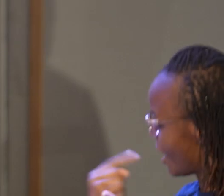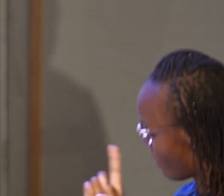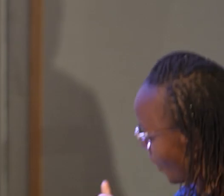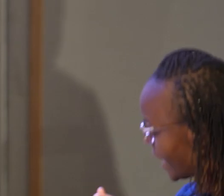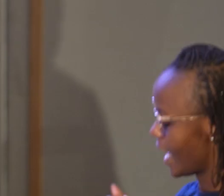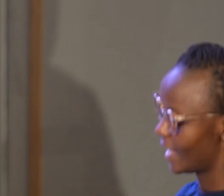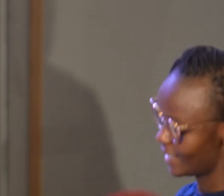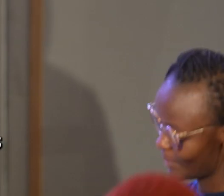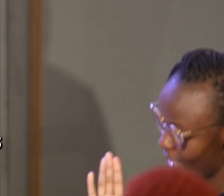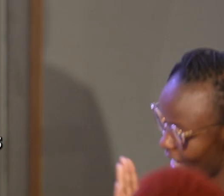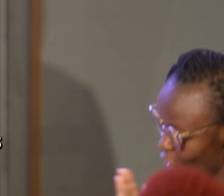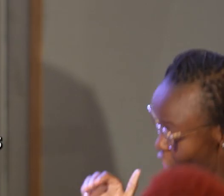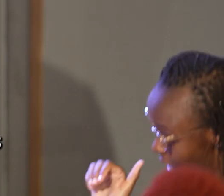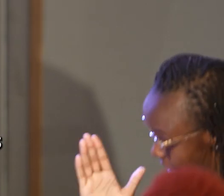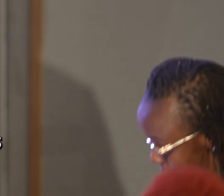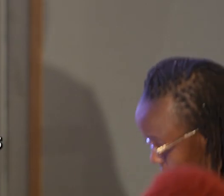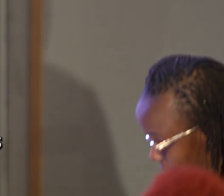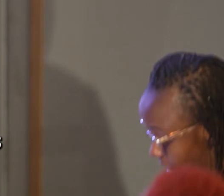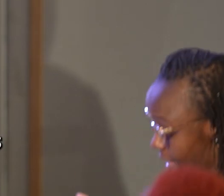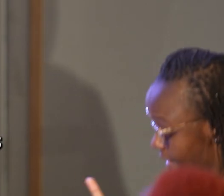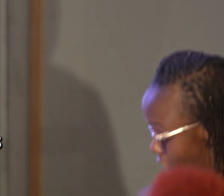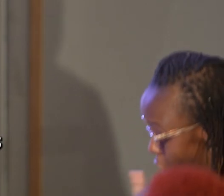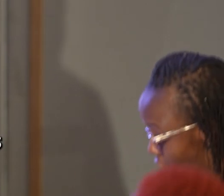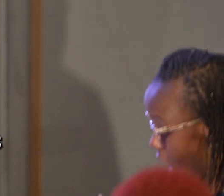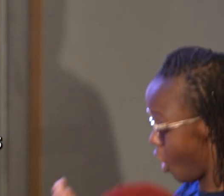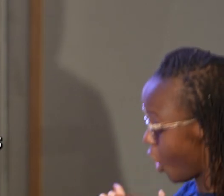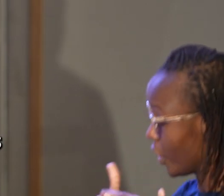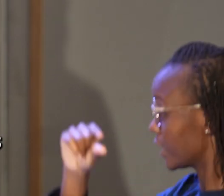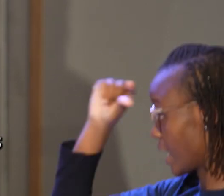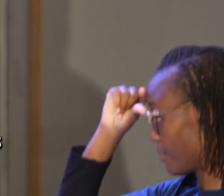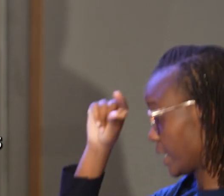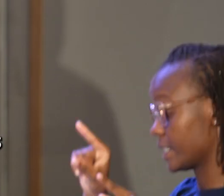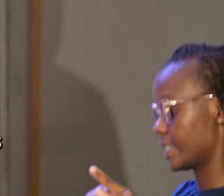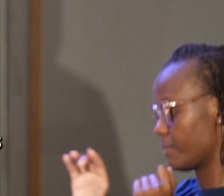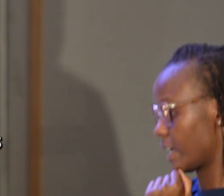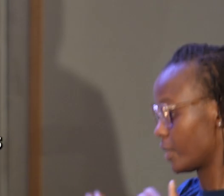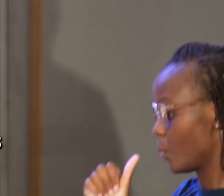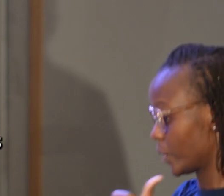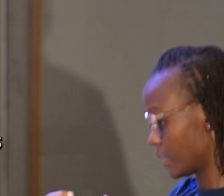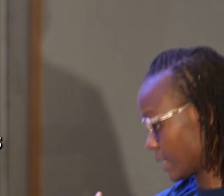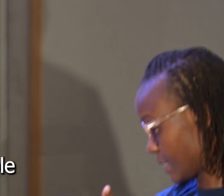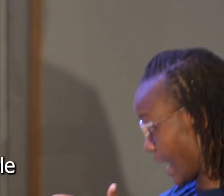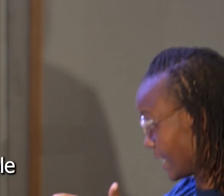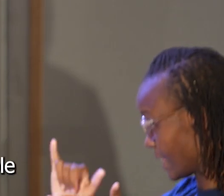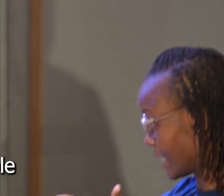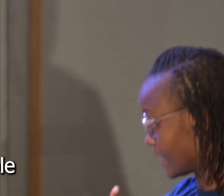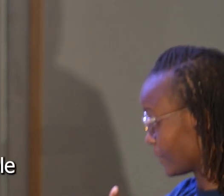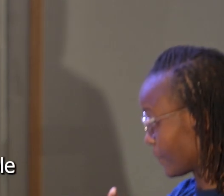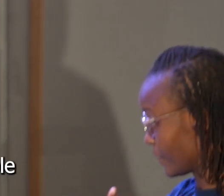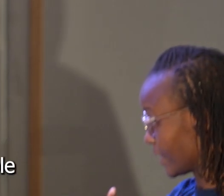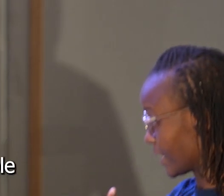accessibility, Article 9, and it requires governments or countries which have signed on to it to